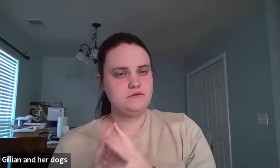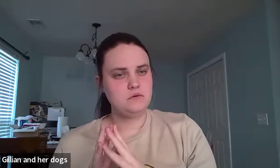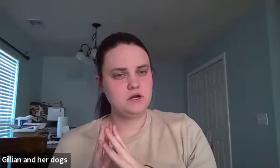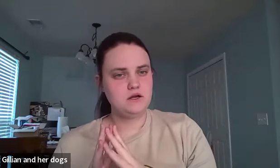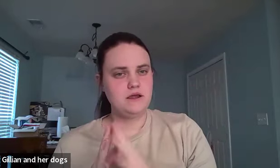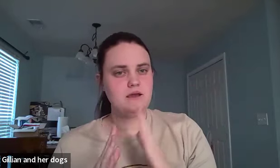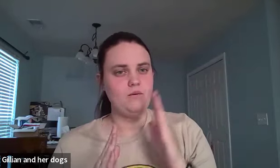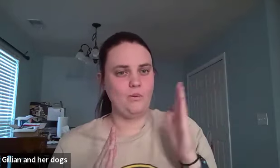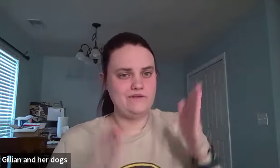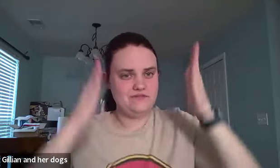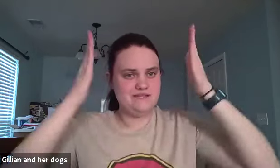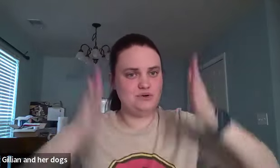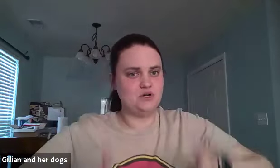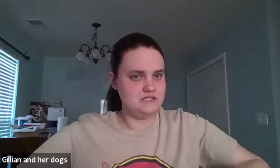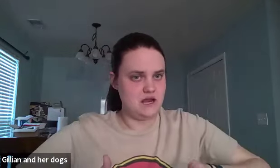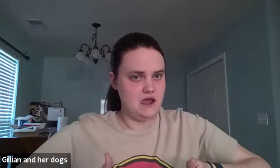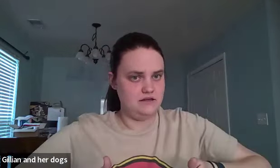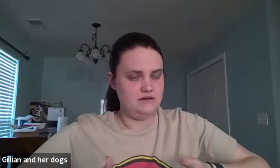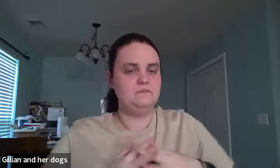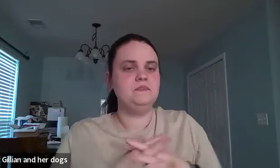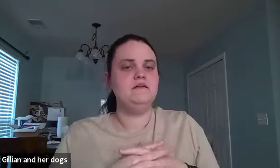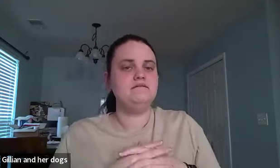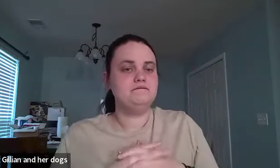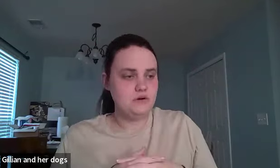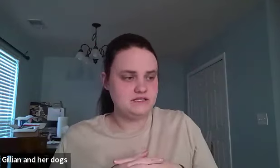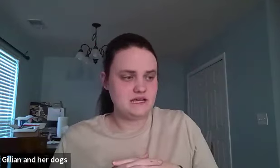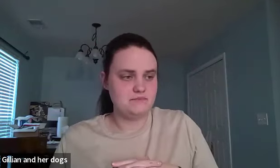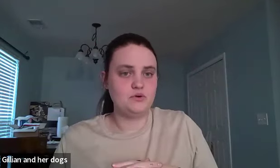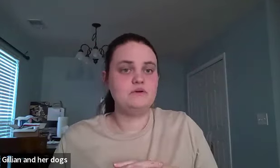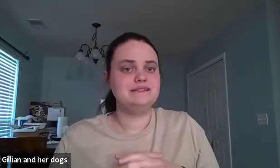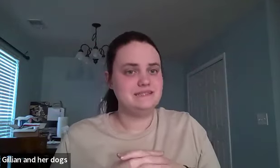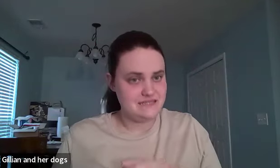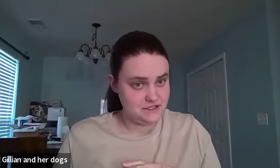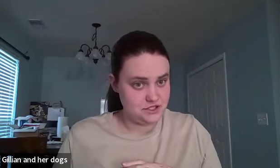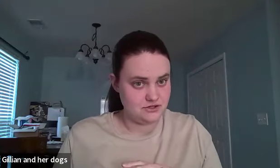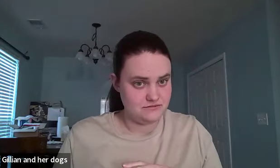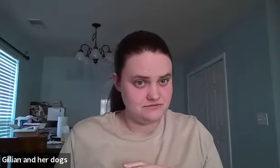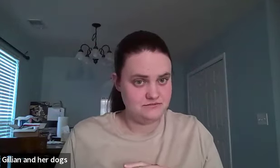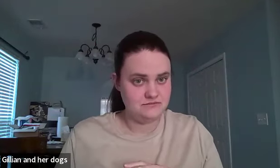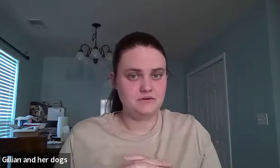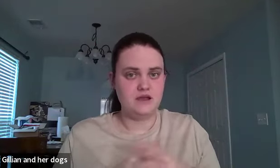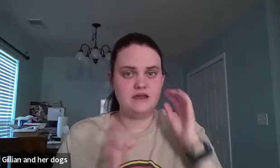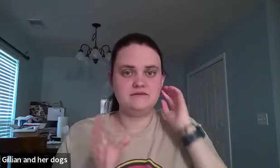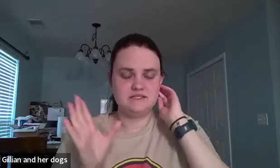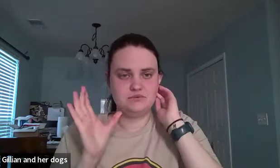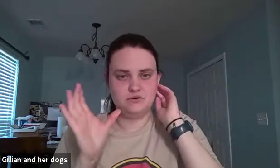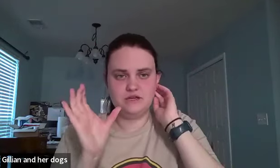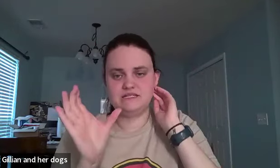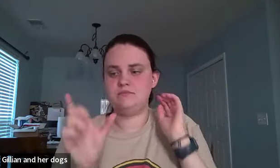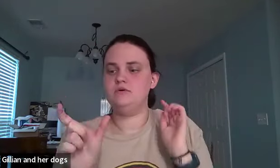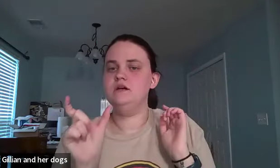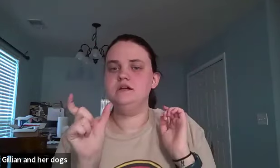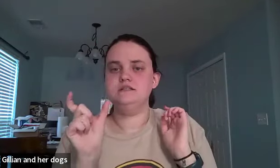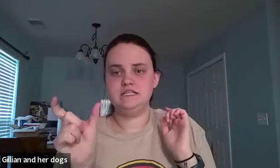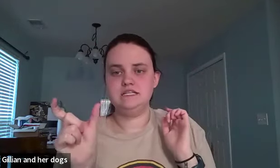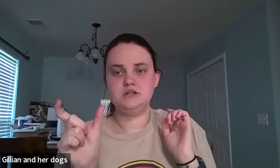the word with this person added. For example, teacher. Okay, this is a good example.